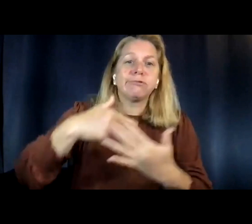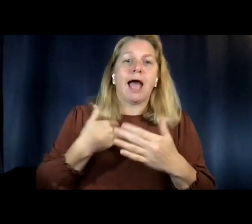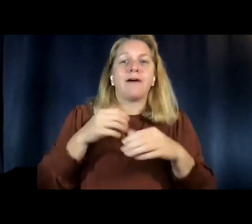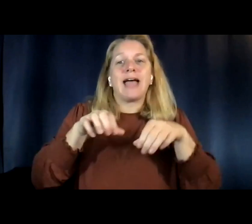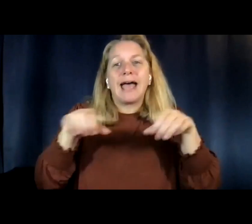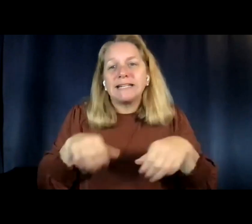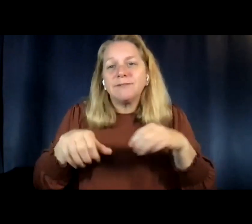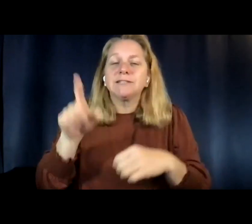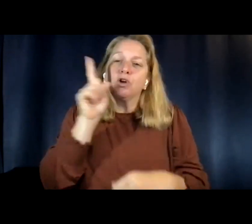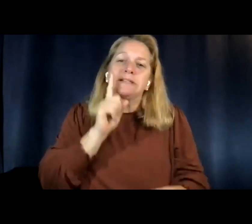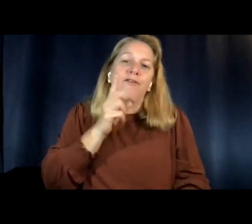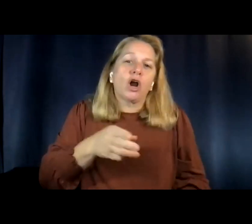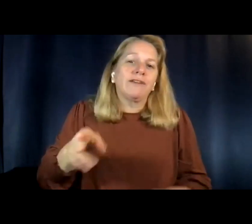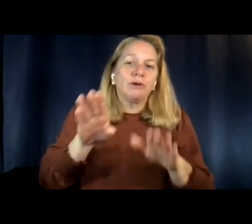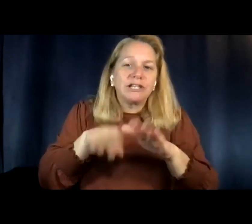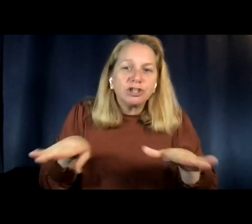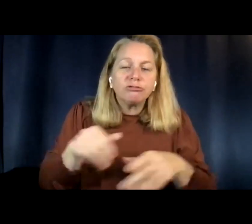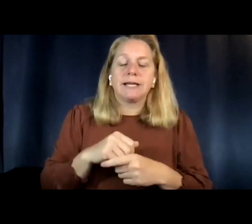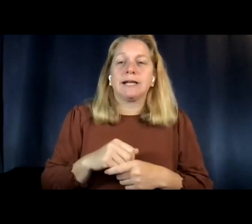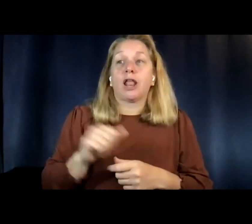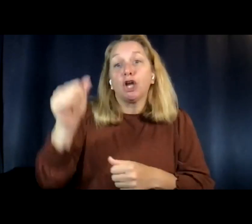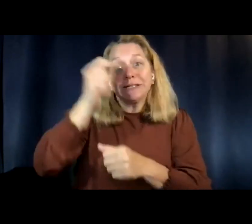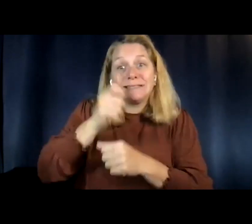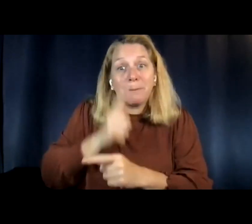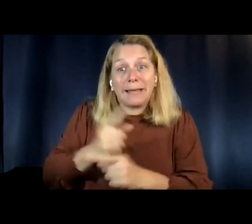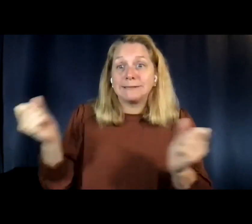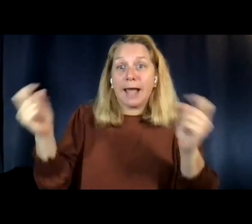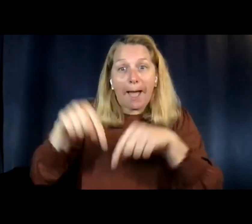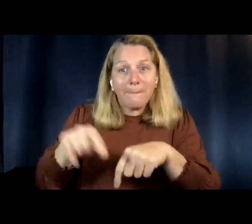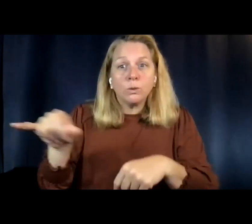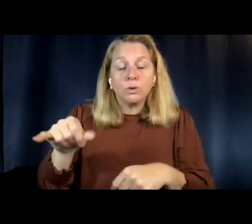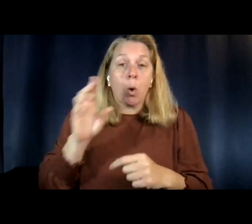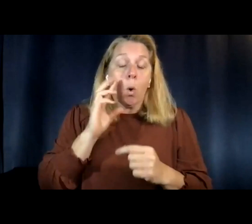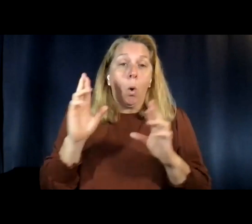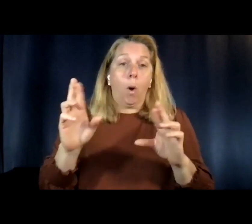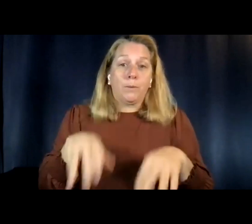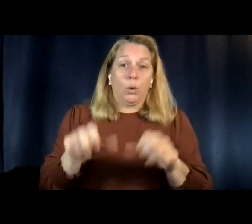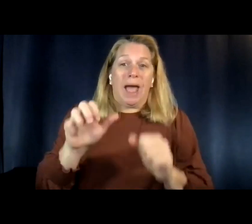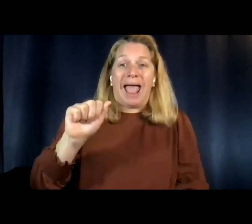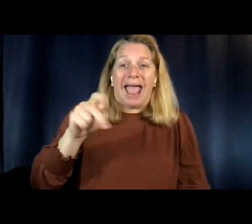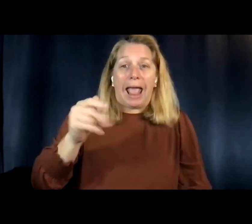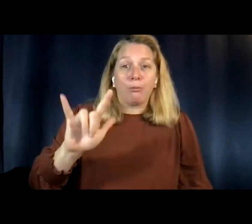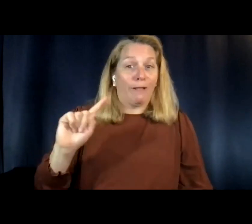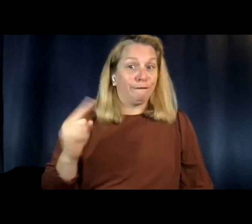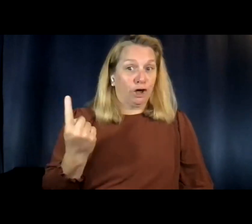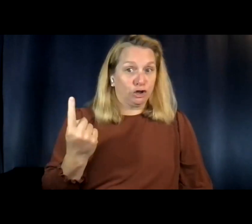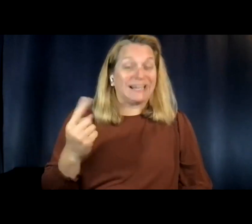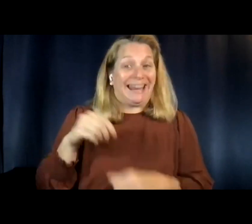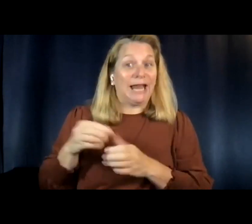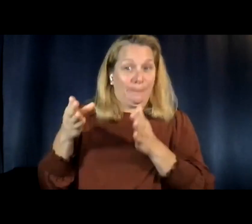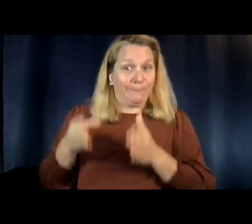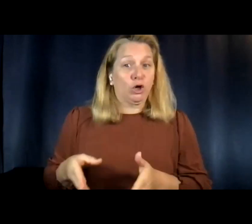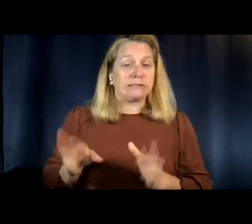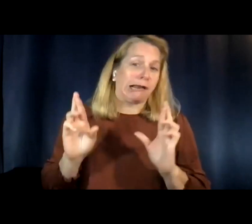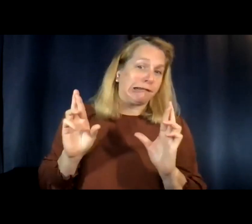the deaf and hard of hearing children and their siblings. We're hoping to have that on April 1st this weekend in person. Putting that out